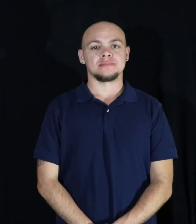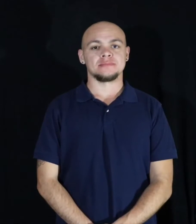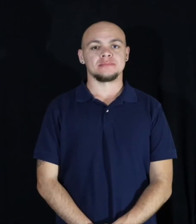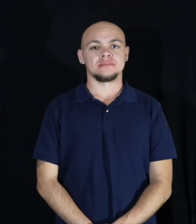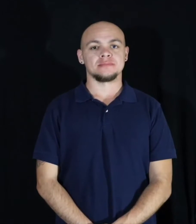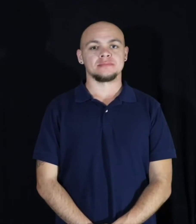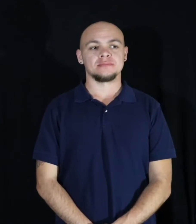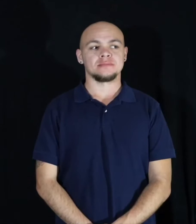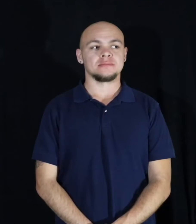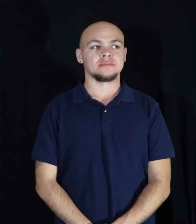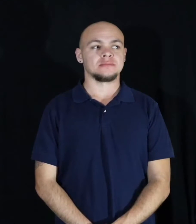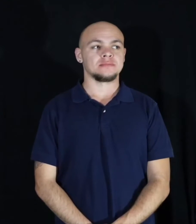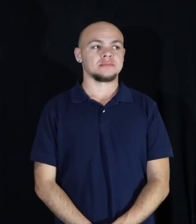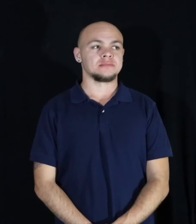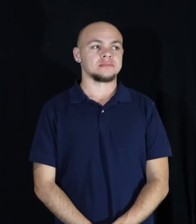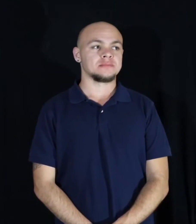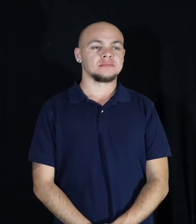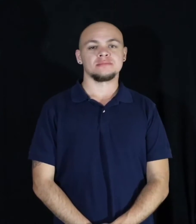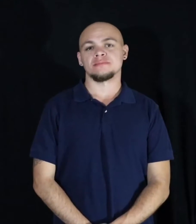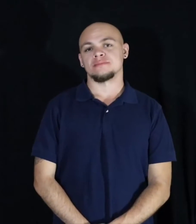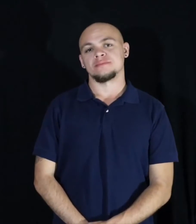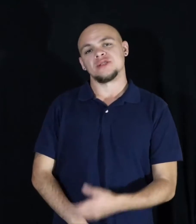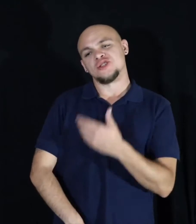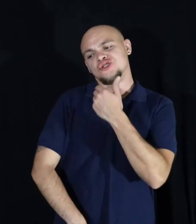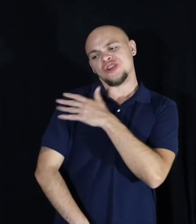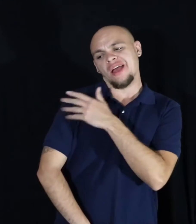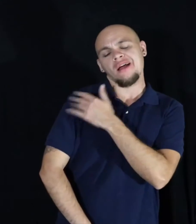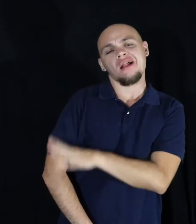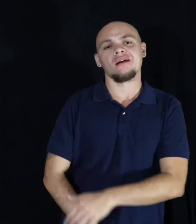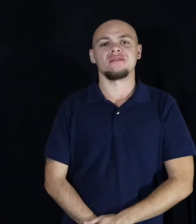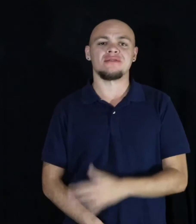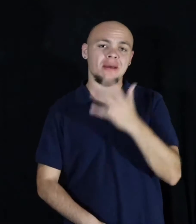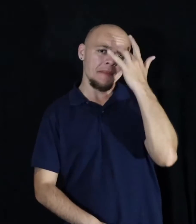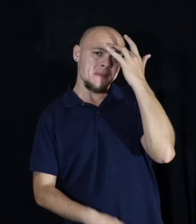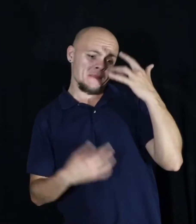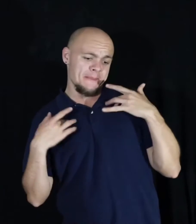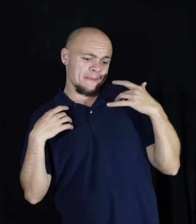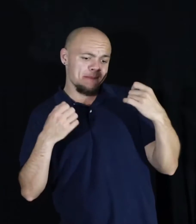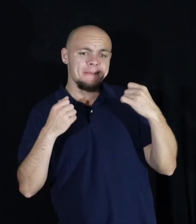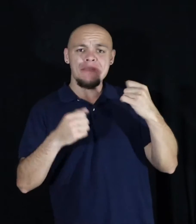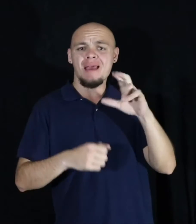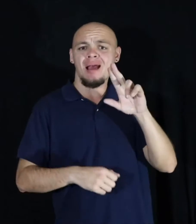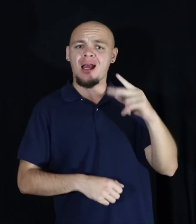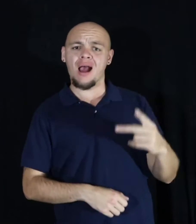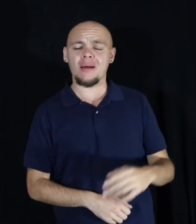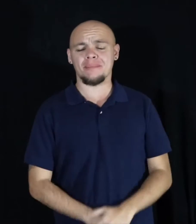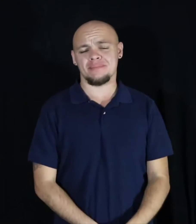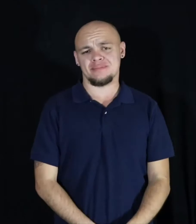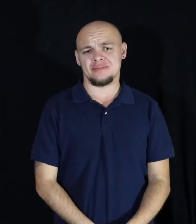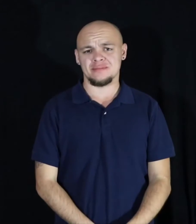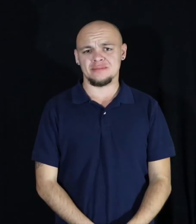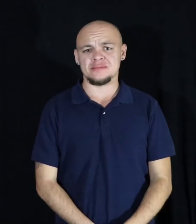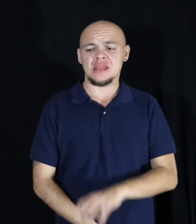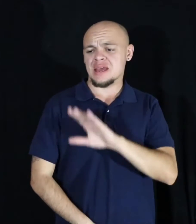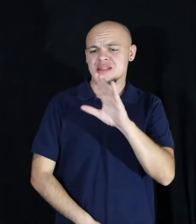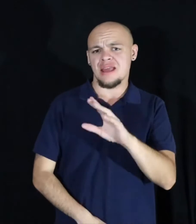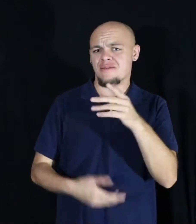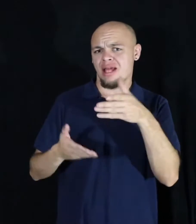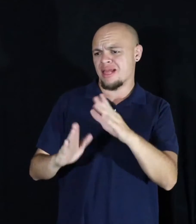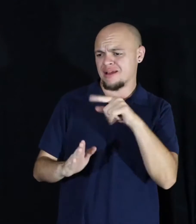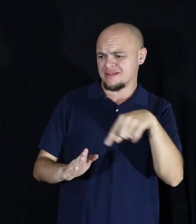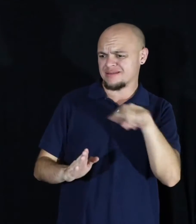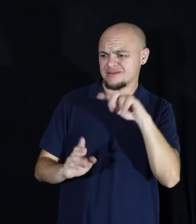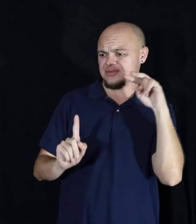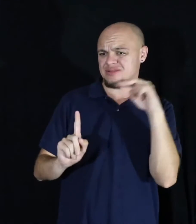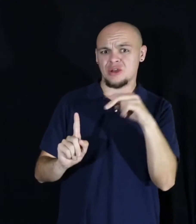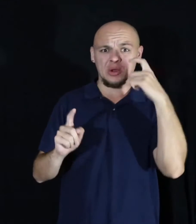Shake it off. Man up. Don't you let them see you cry. Never let them see you sweat.